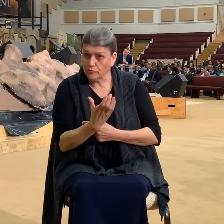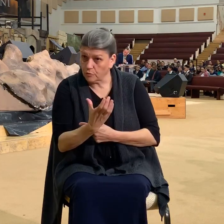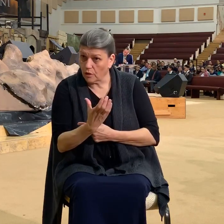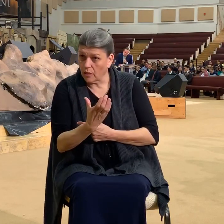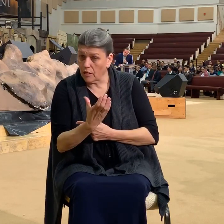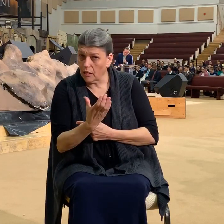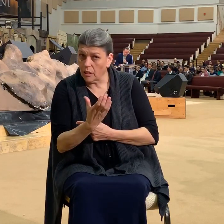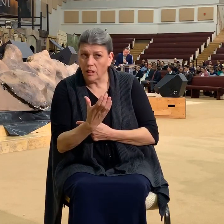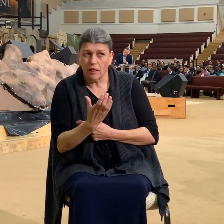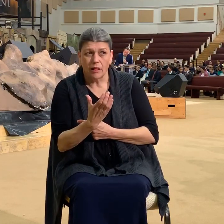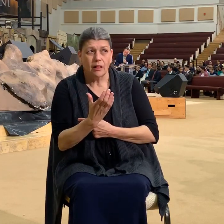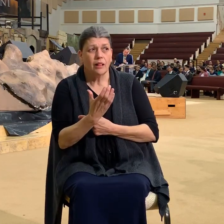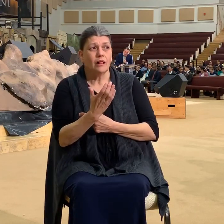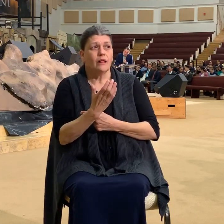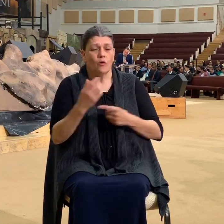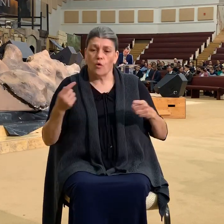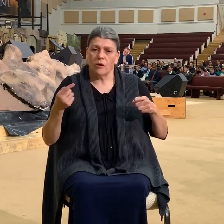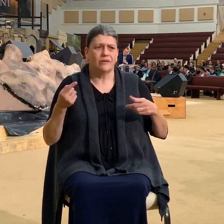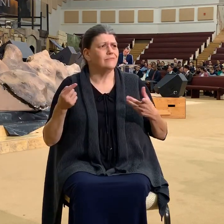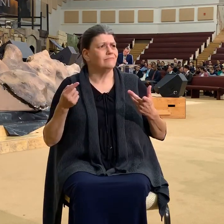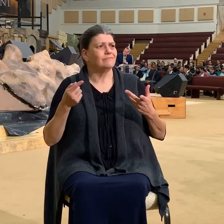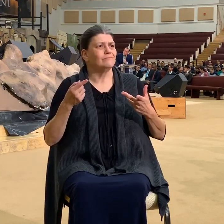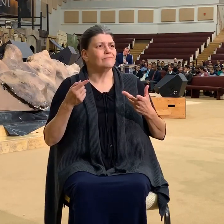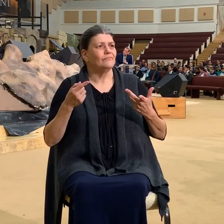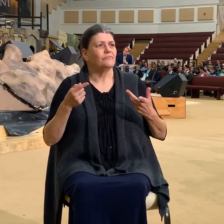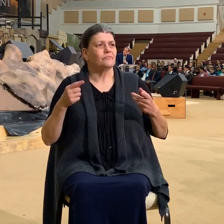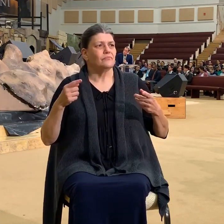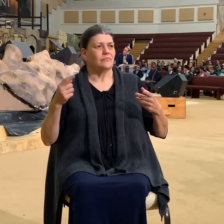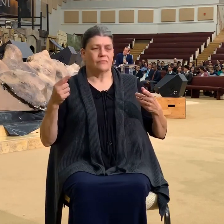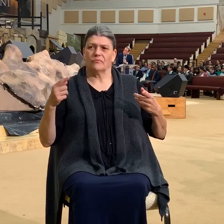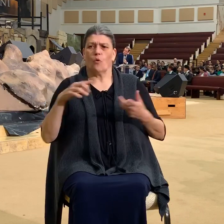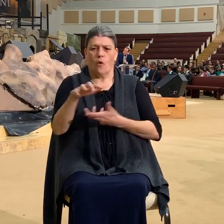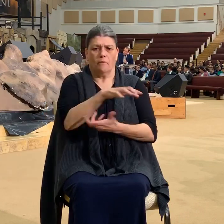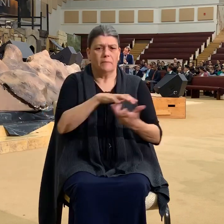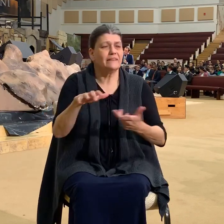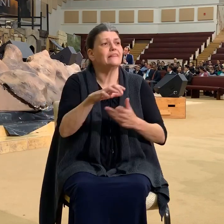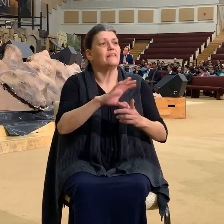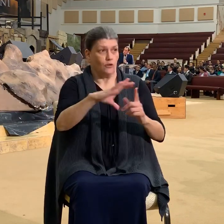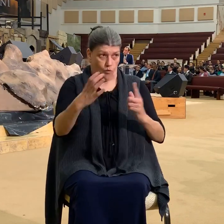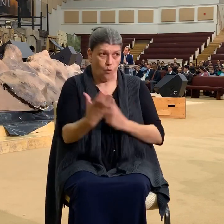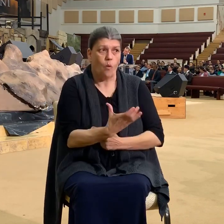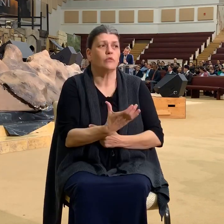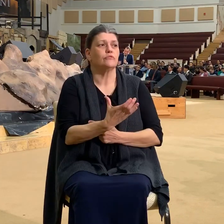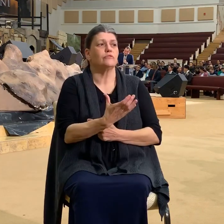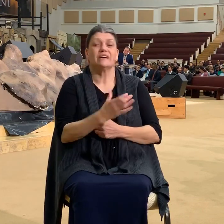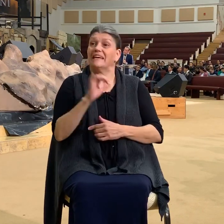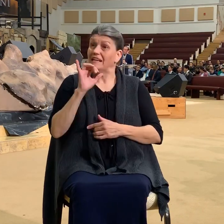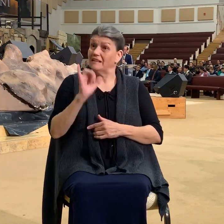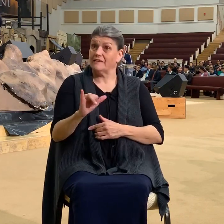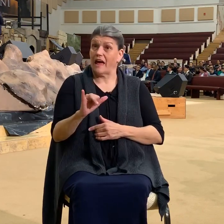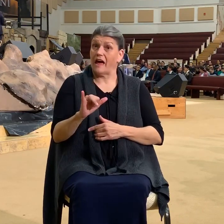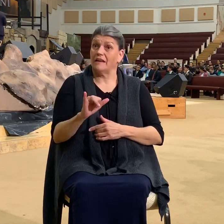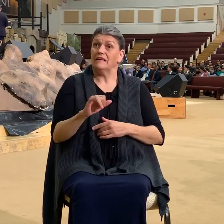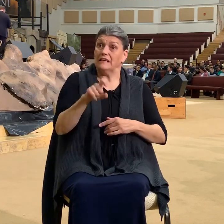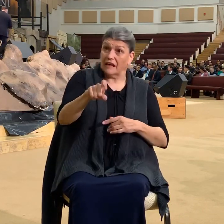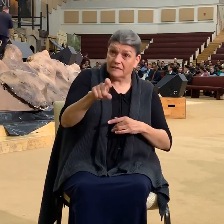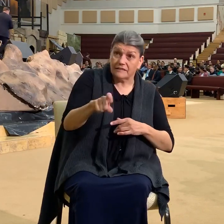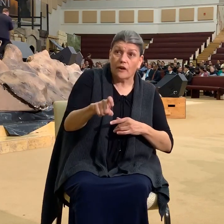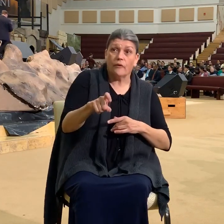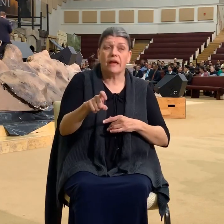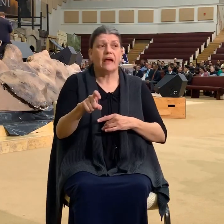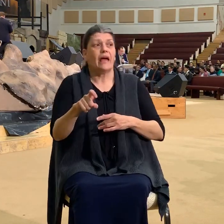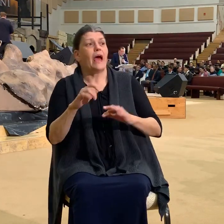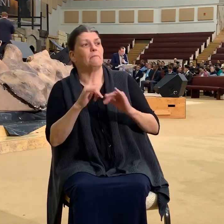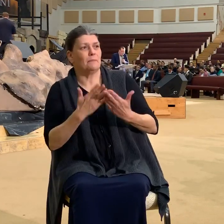multiculturalism, cross-culture ministry necessary and biblical? I'll repeat the question because I messed it